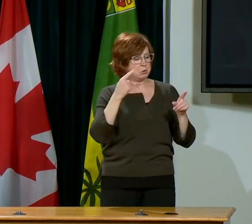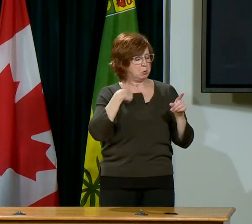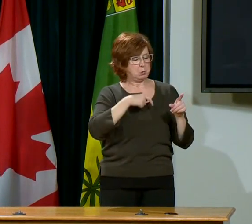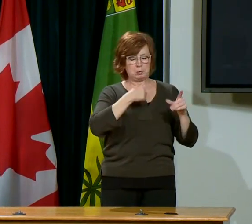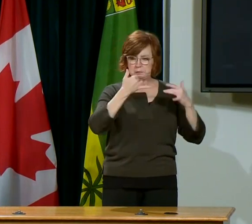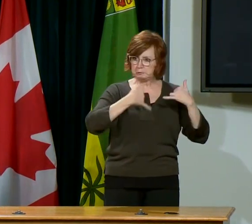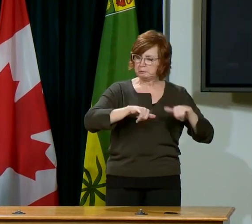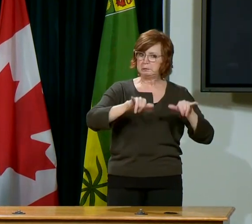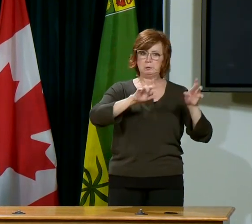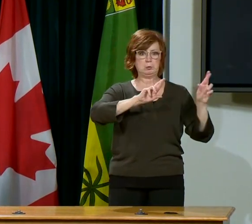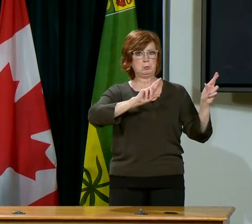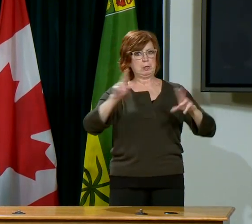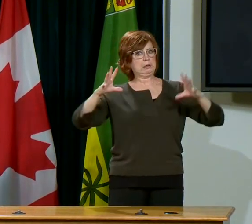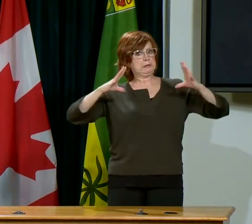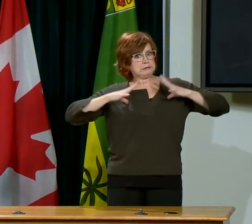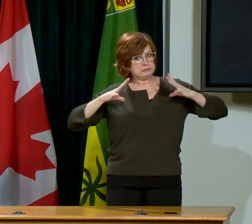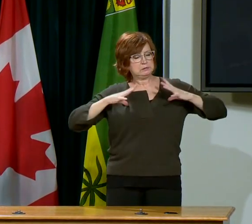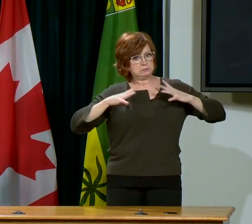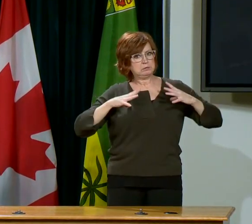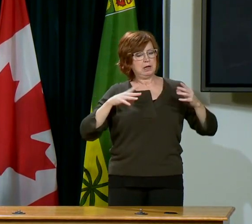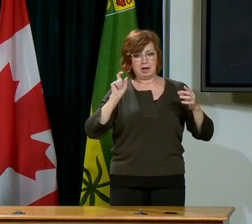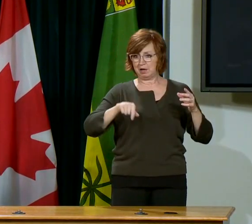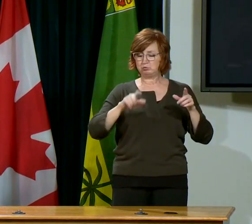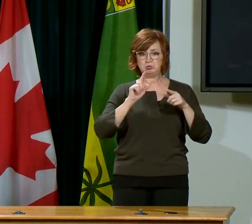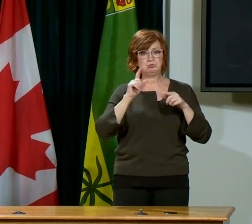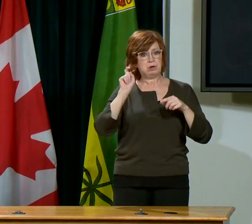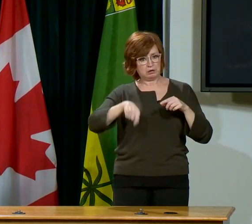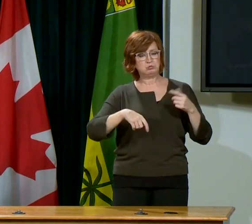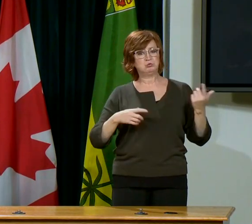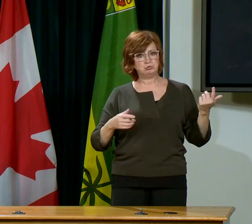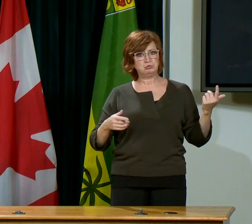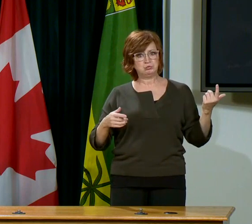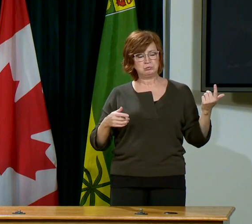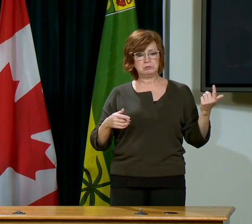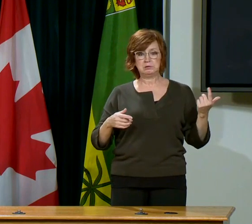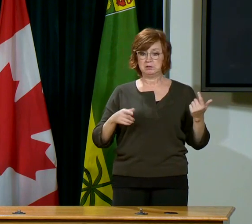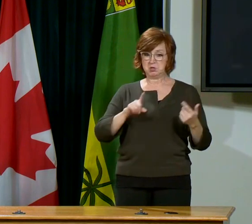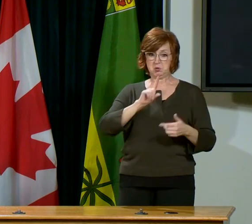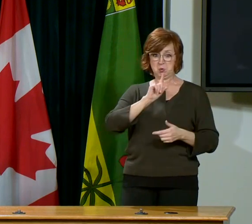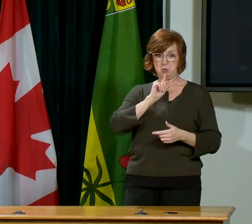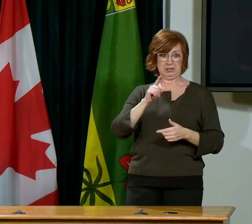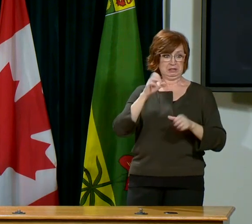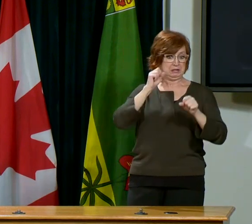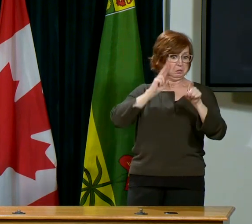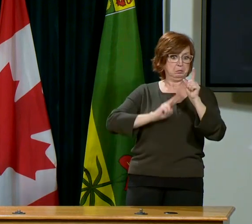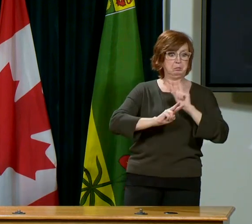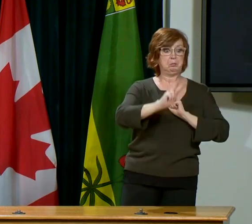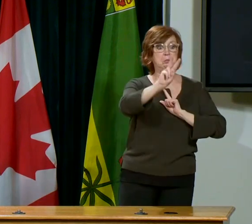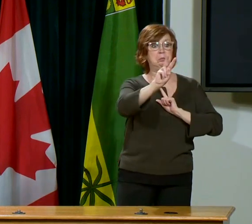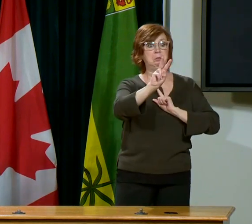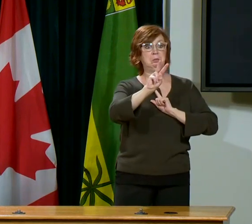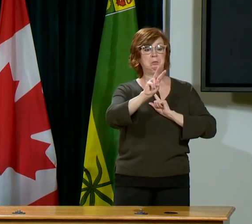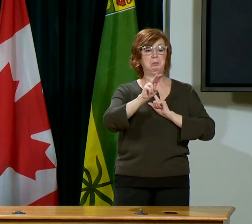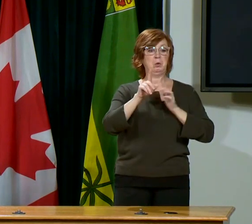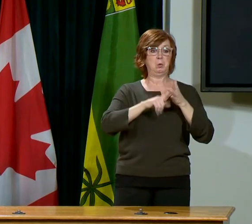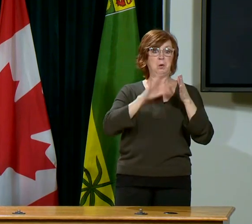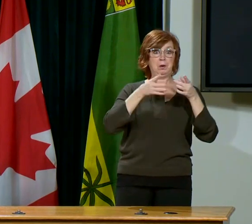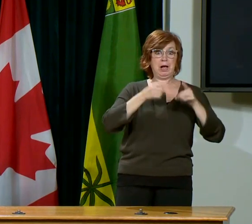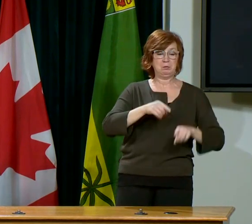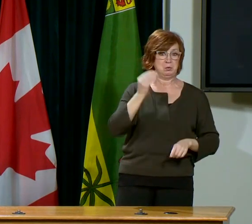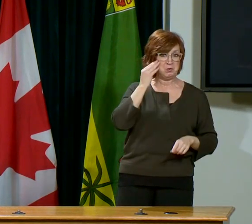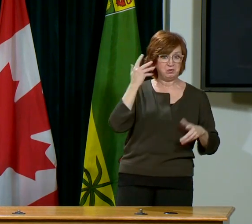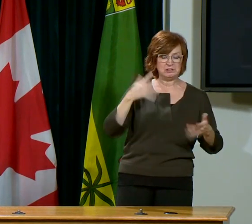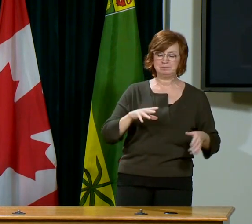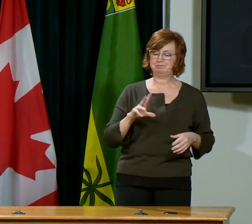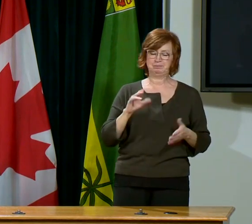for the worst and aiming for the best. The reality is we don't know what will happen, and we cannot move a single healthcare system